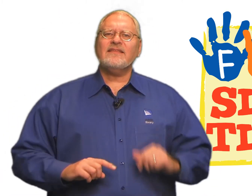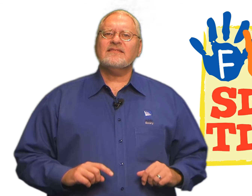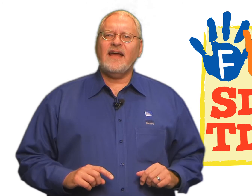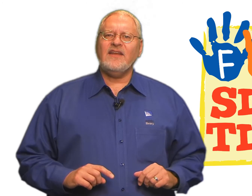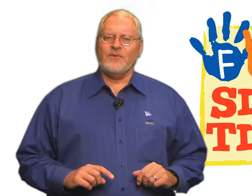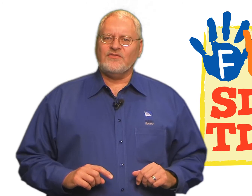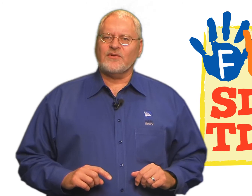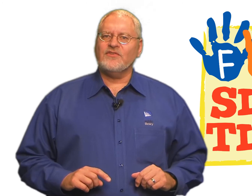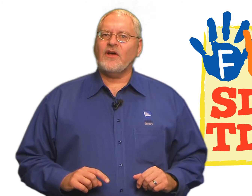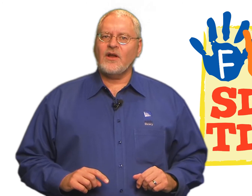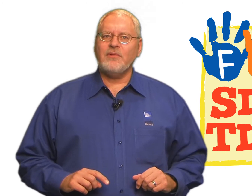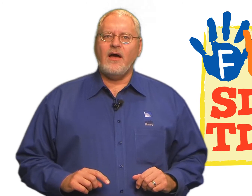out the signing resources on our blog,